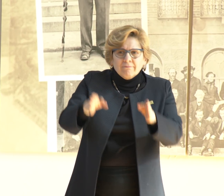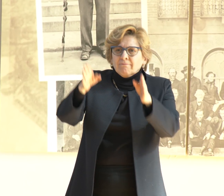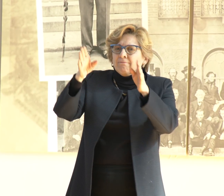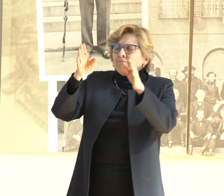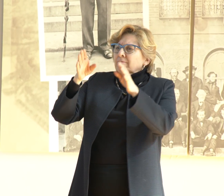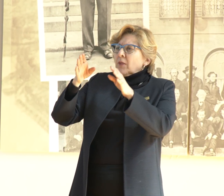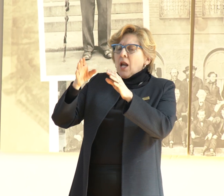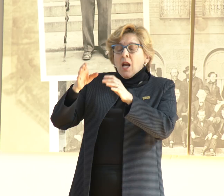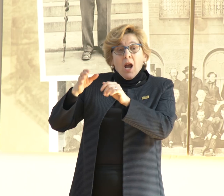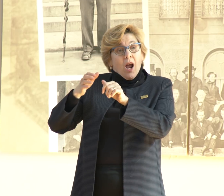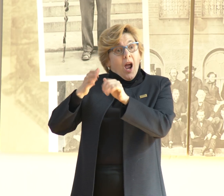our passions,